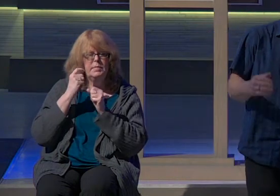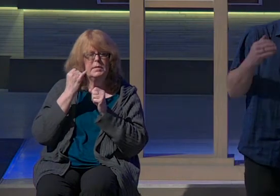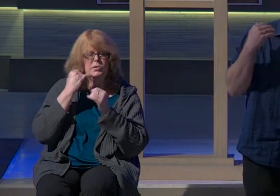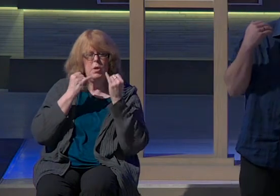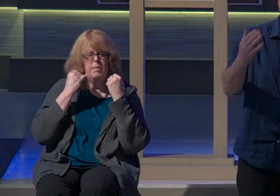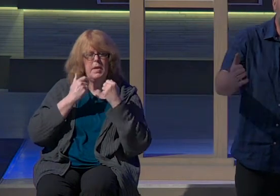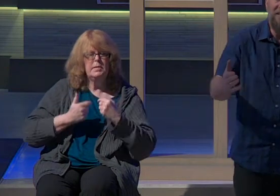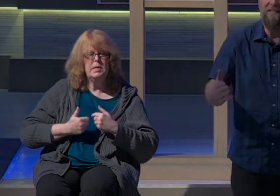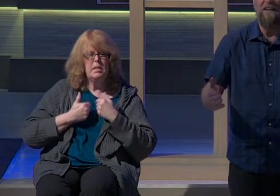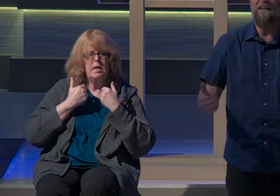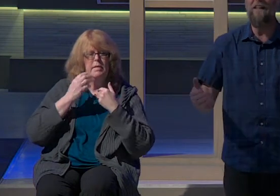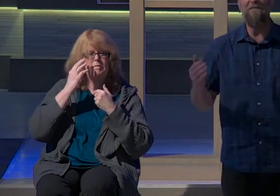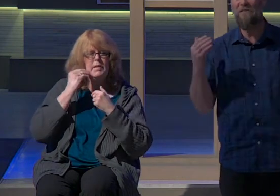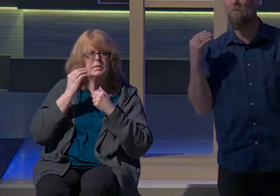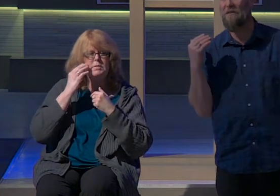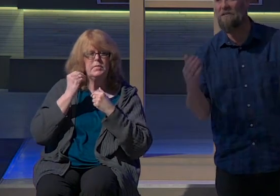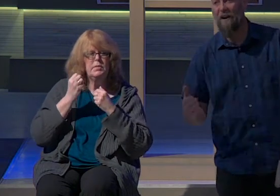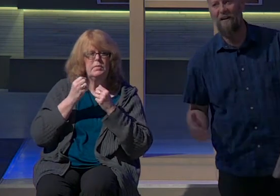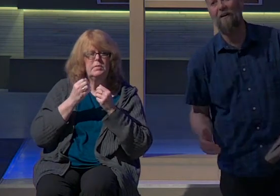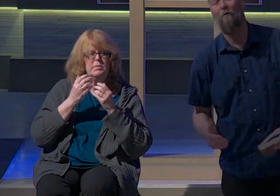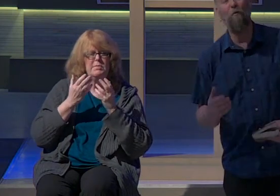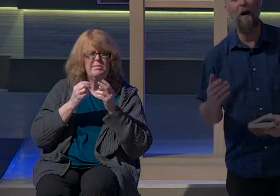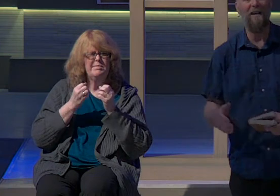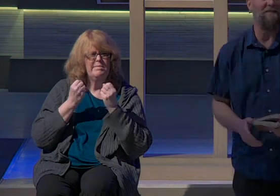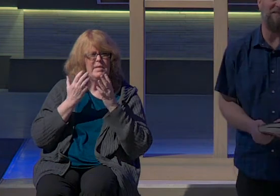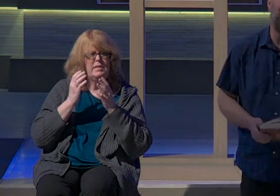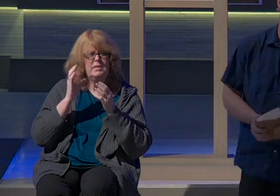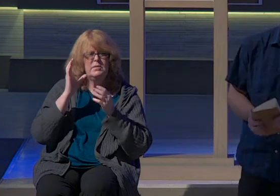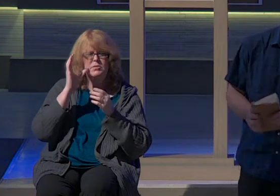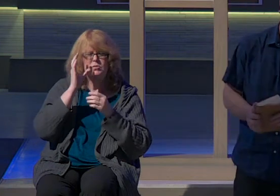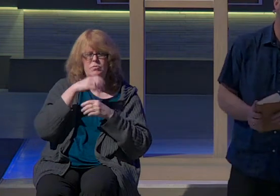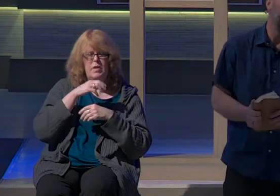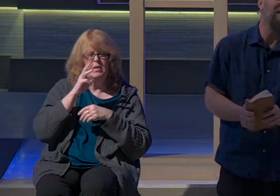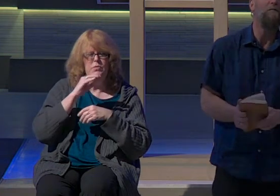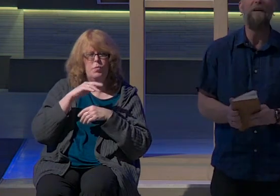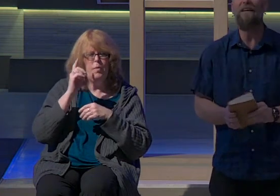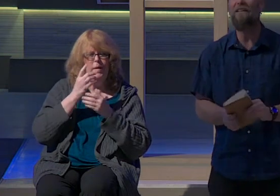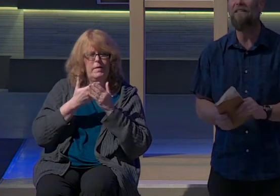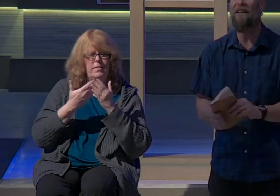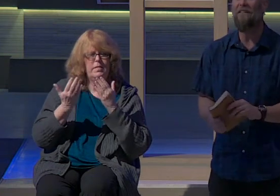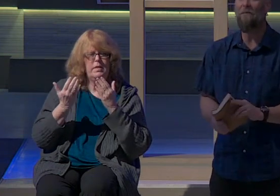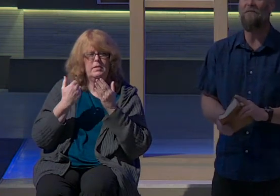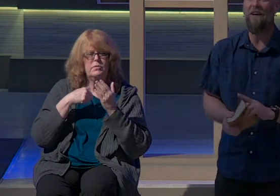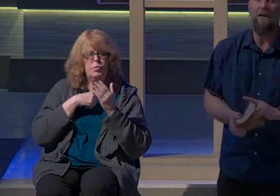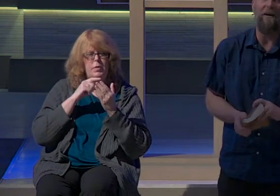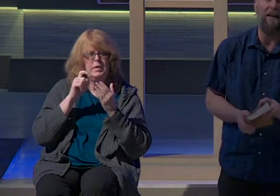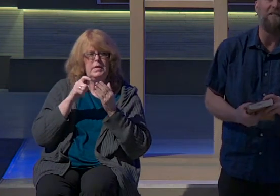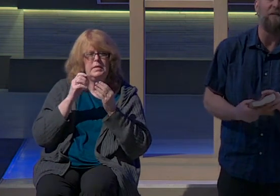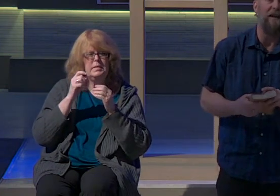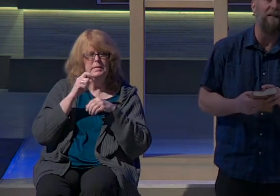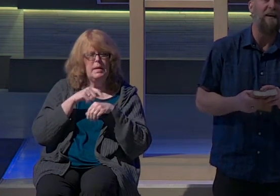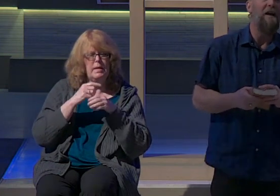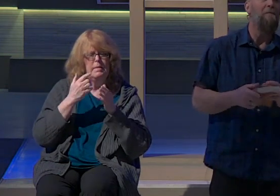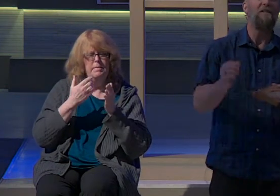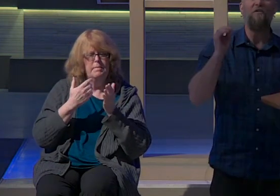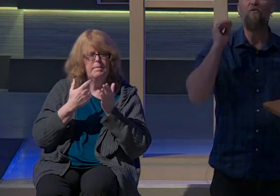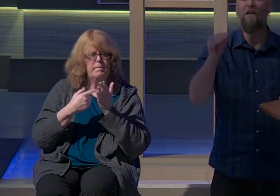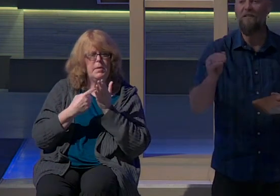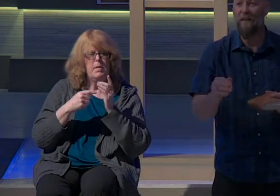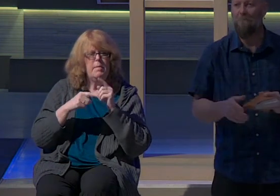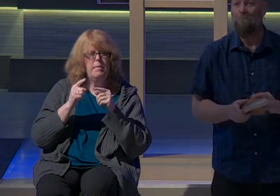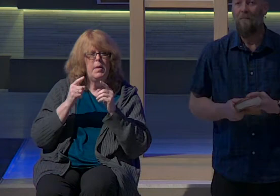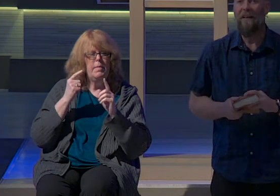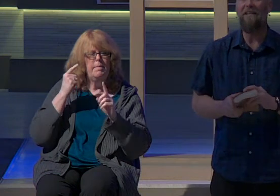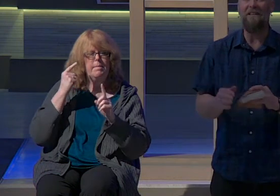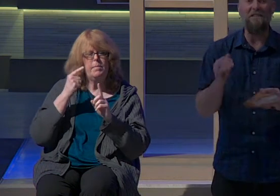life, experiences a lot of just bizarre, wild things that we need to take a little bit of time on as we end. But the crux